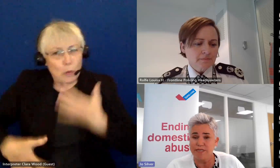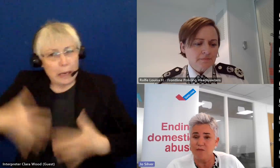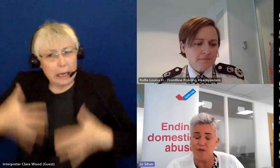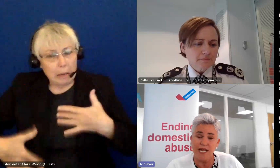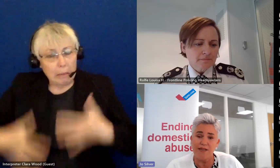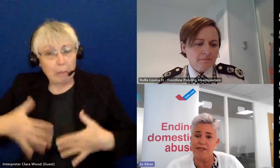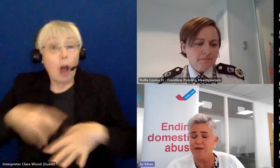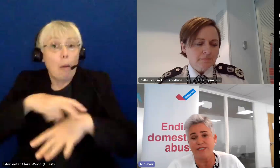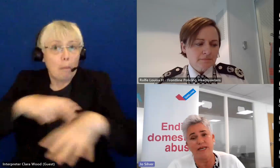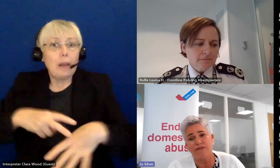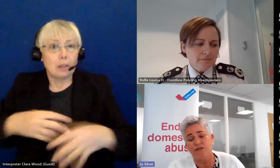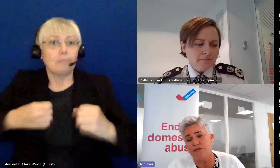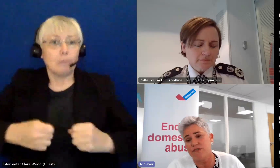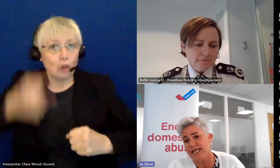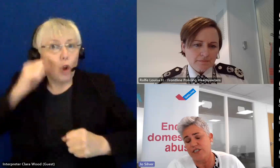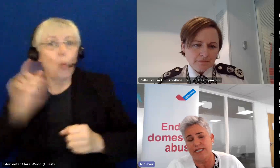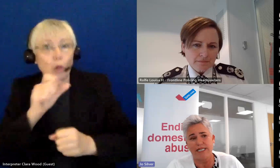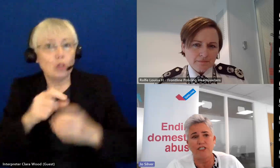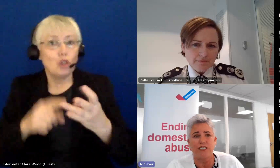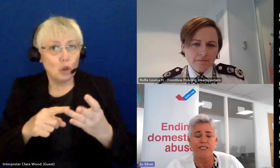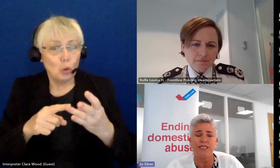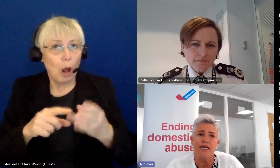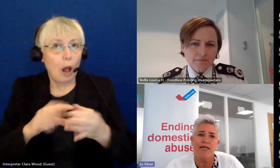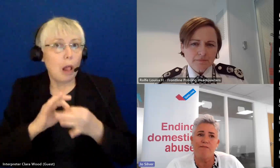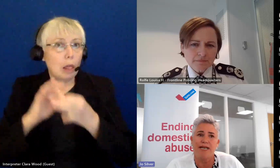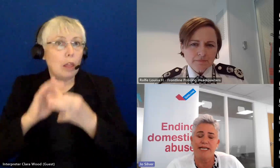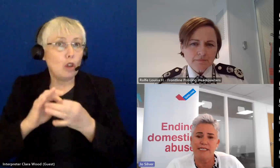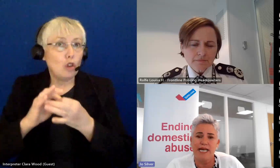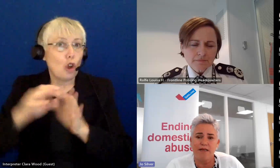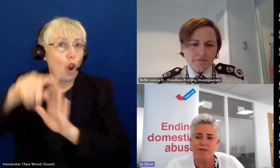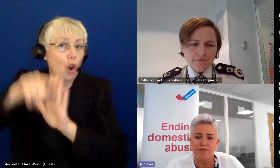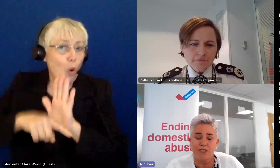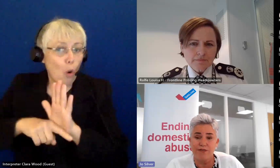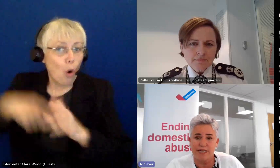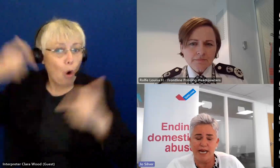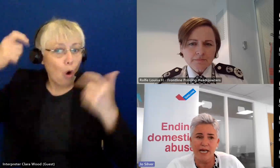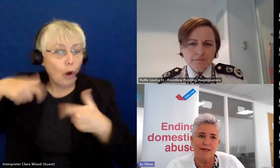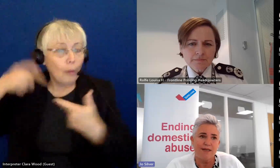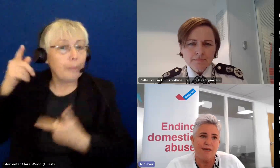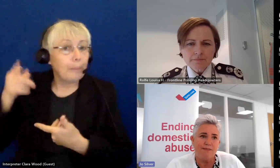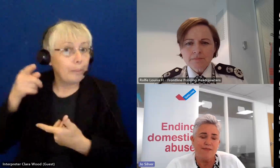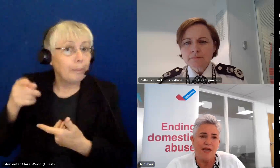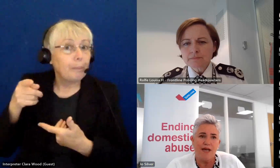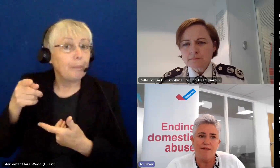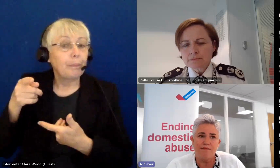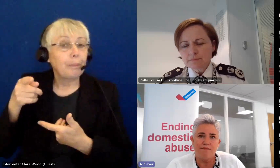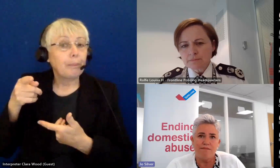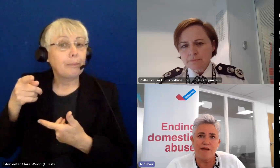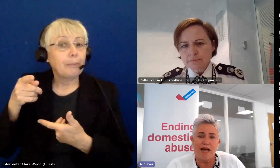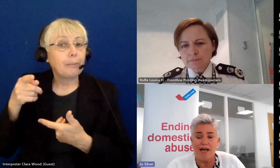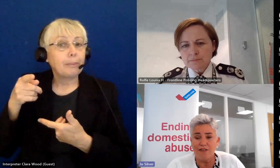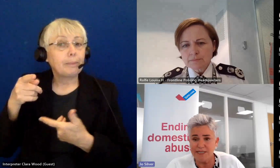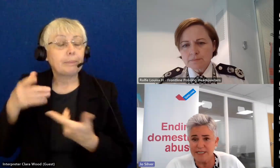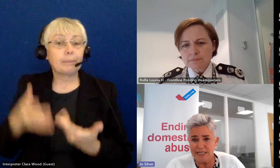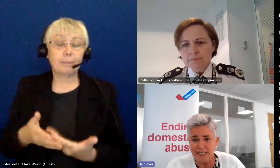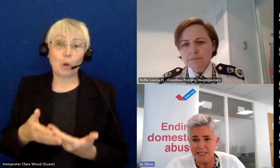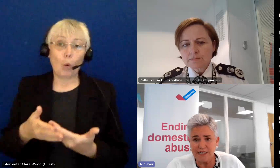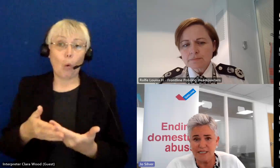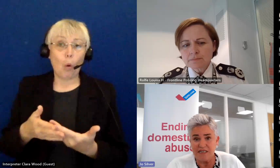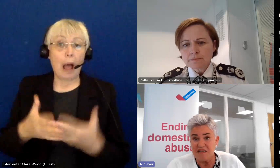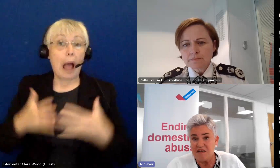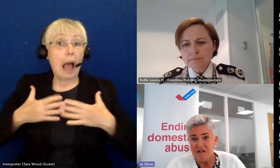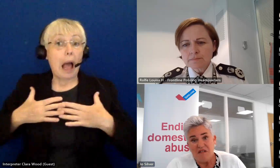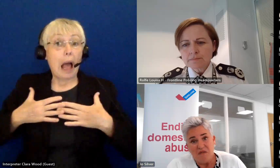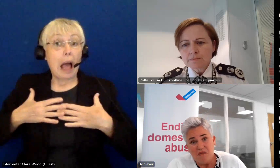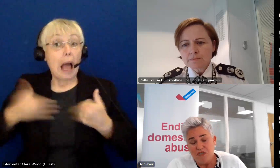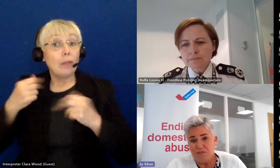do something with, and they would have laws, legislation in place to help them do that. Health